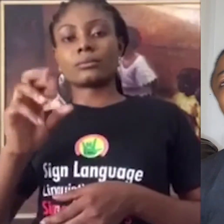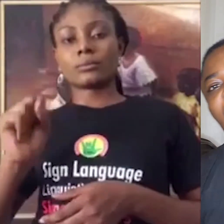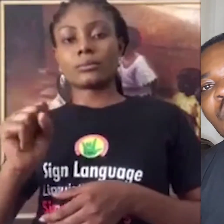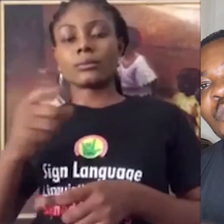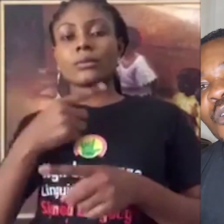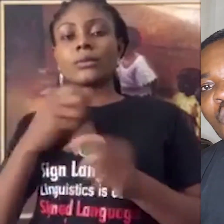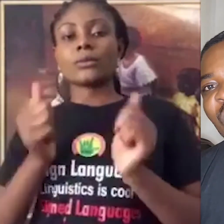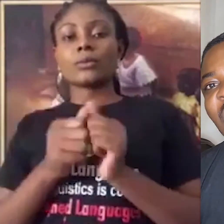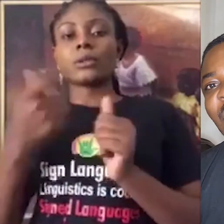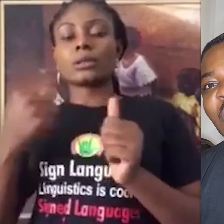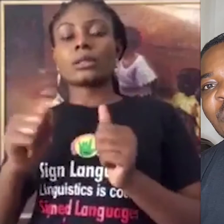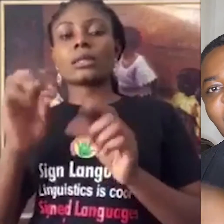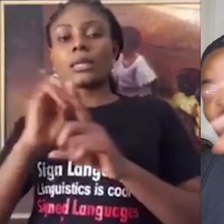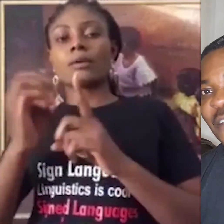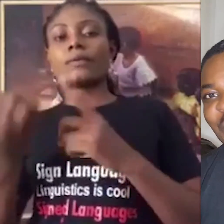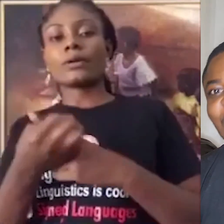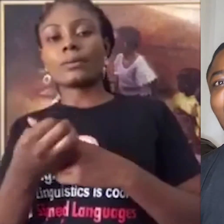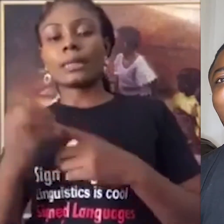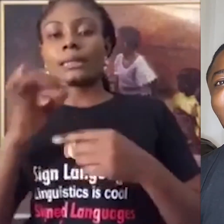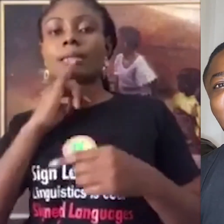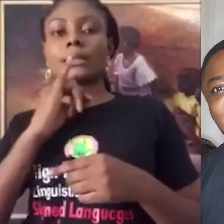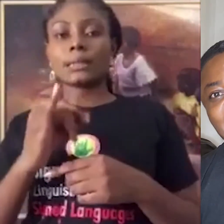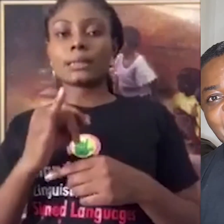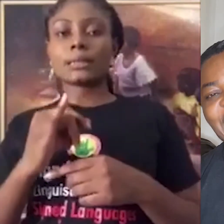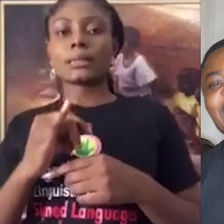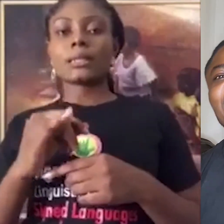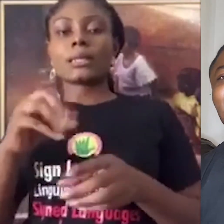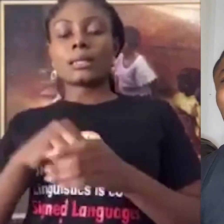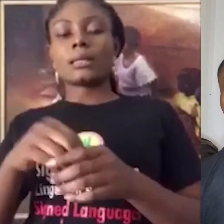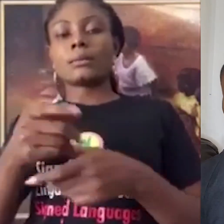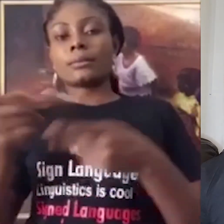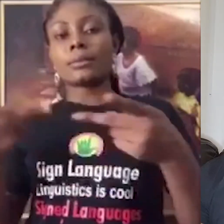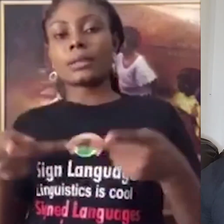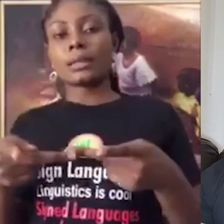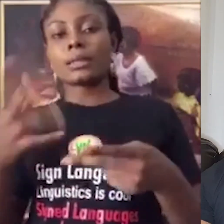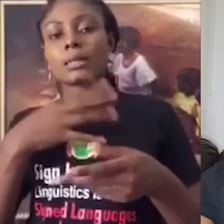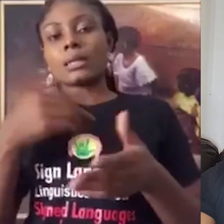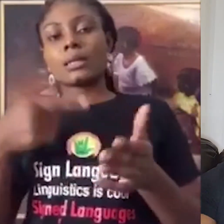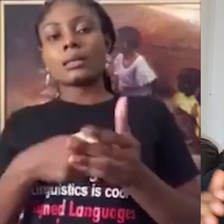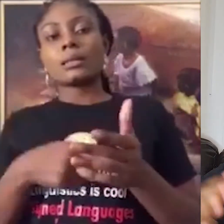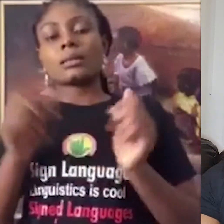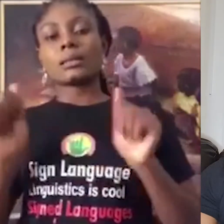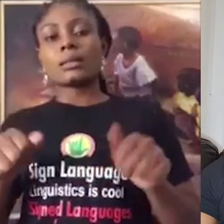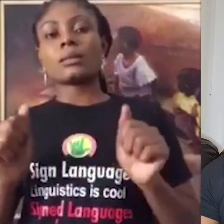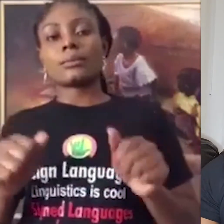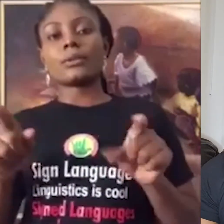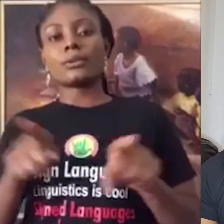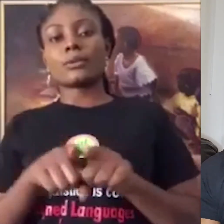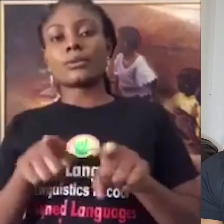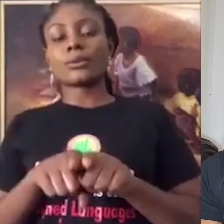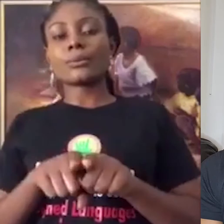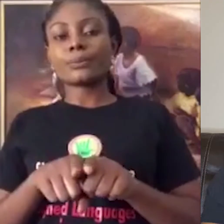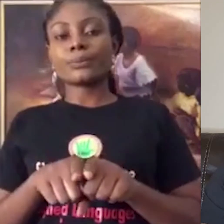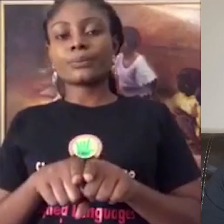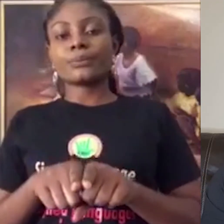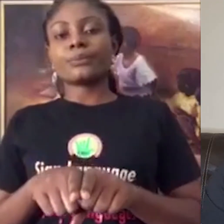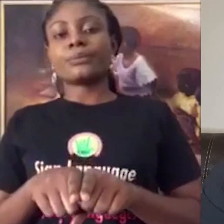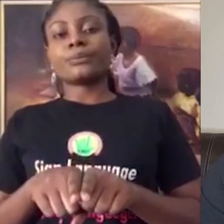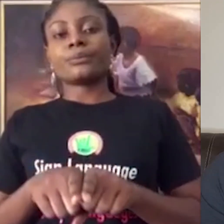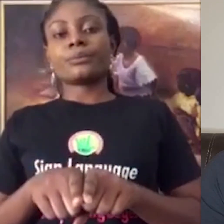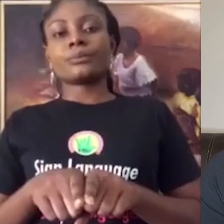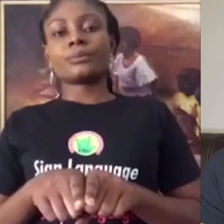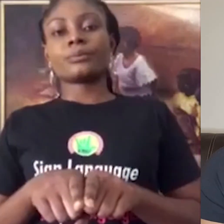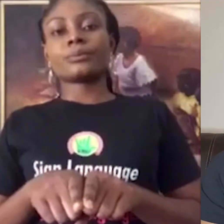but it has to do when the environment, every environment is in place and is enabling too.